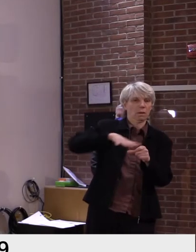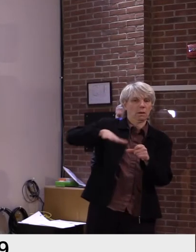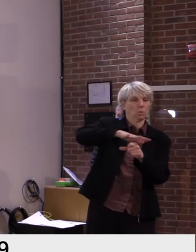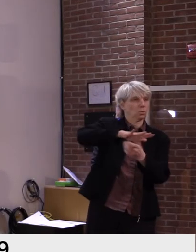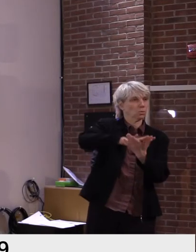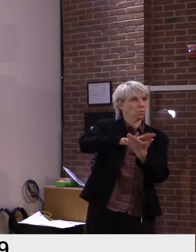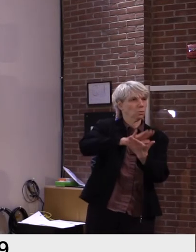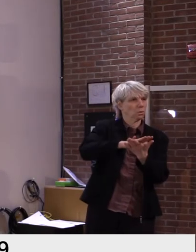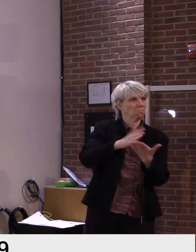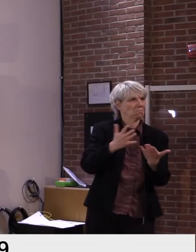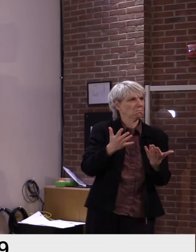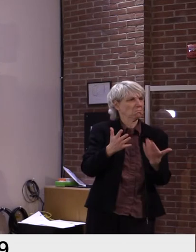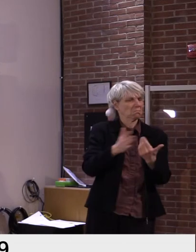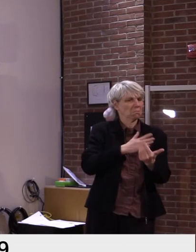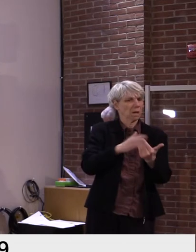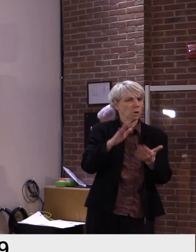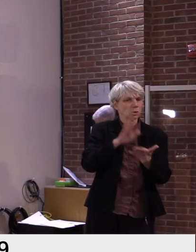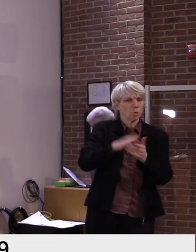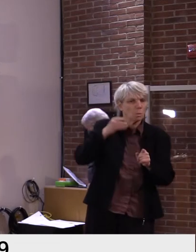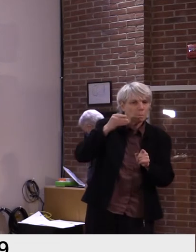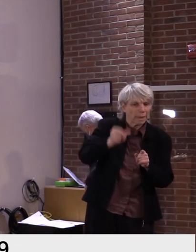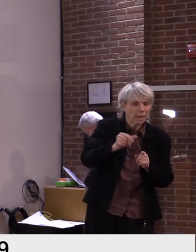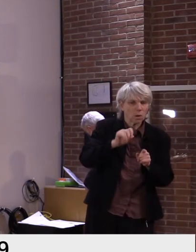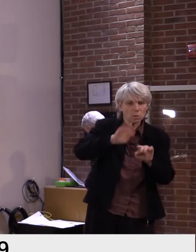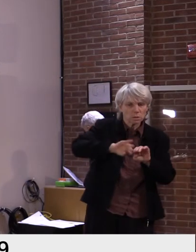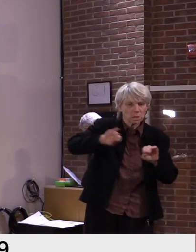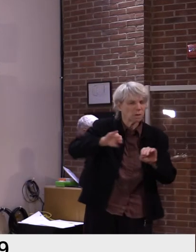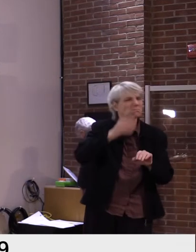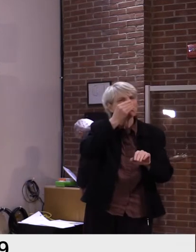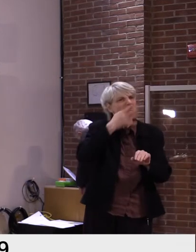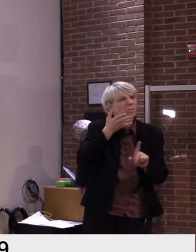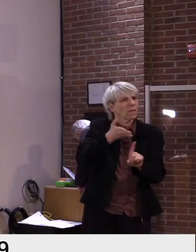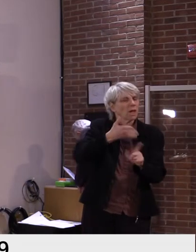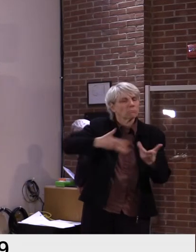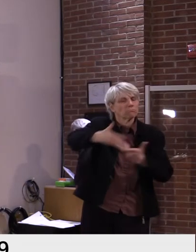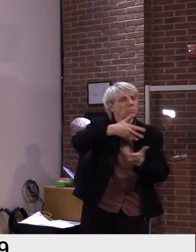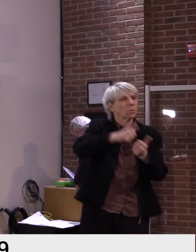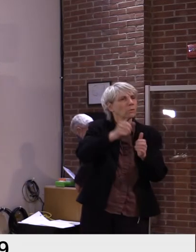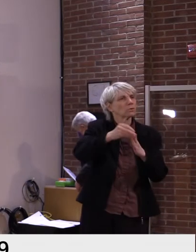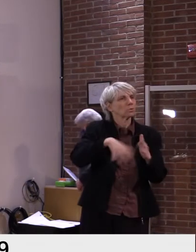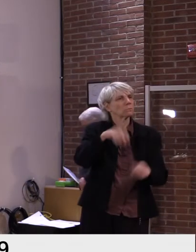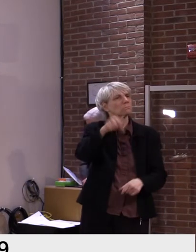They're interacting with kids, so that's part of the system.